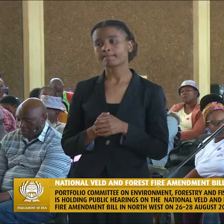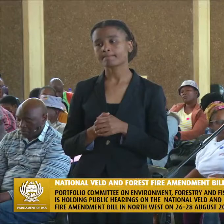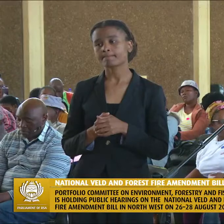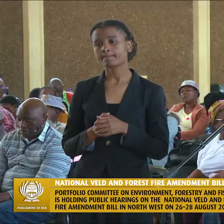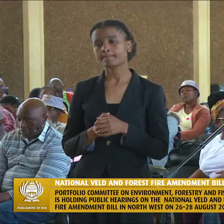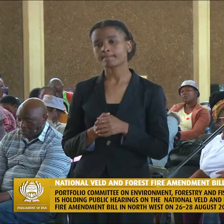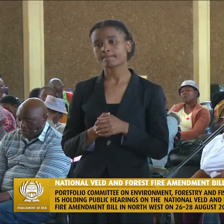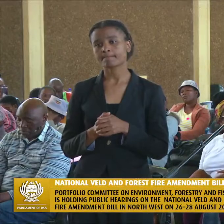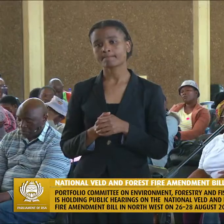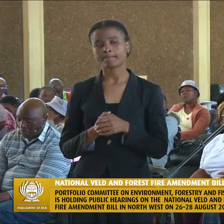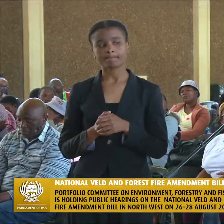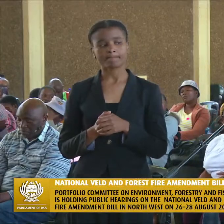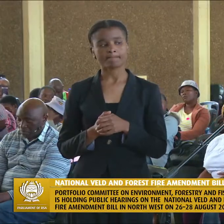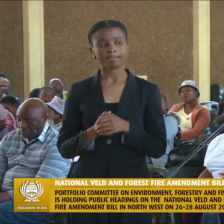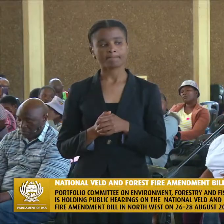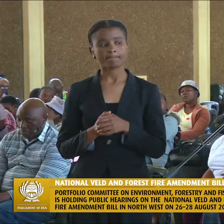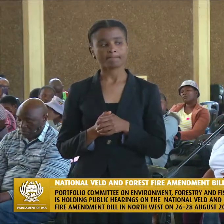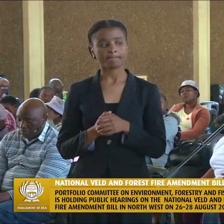uh